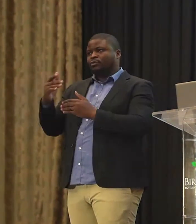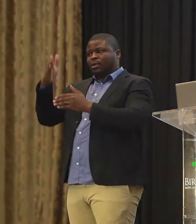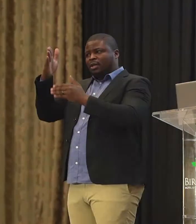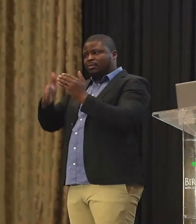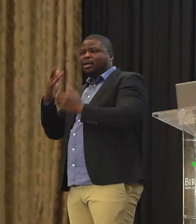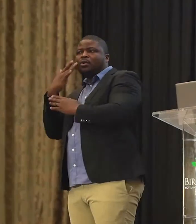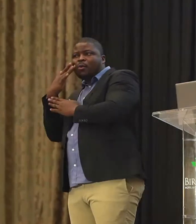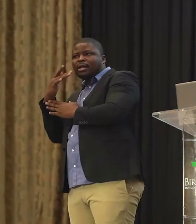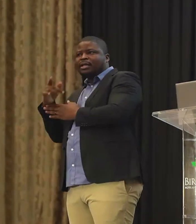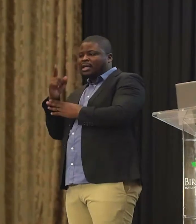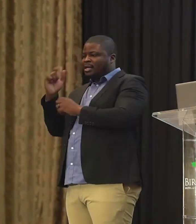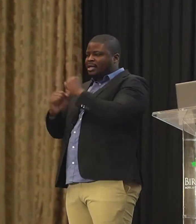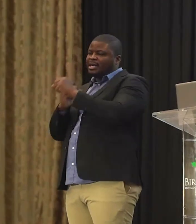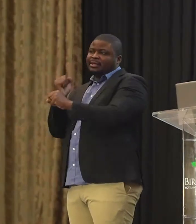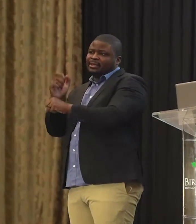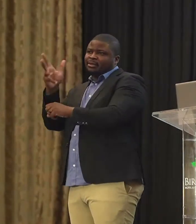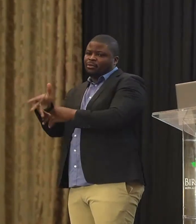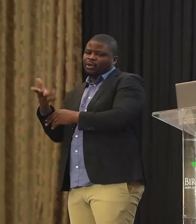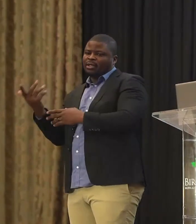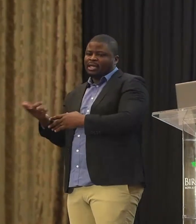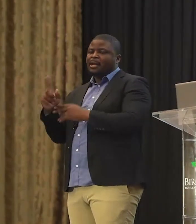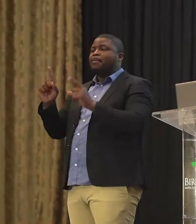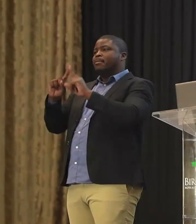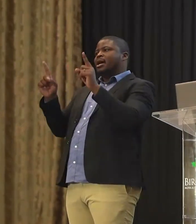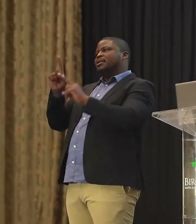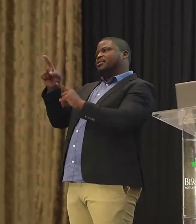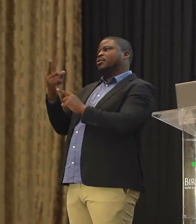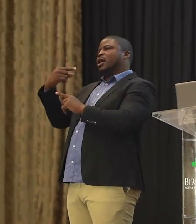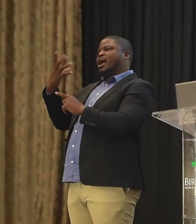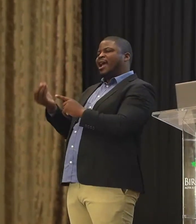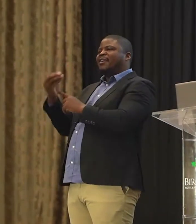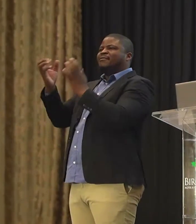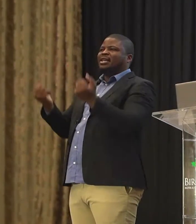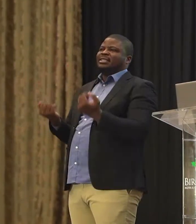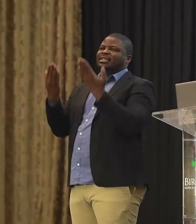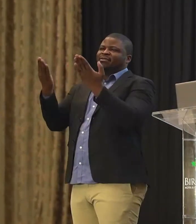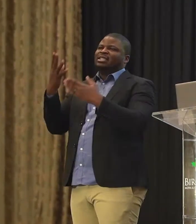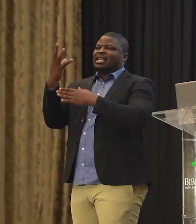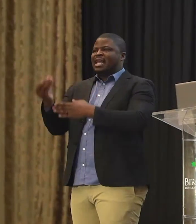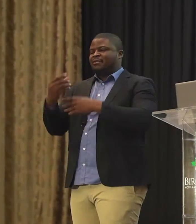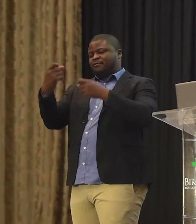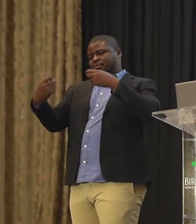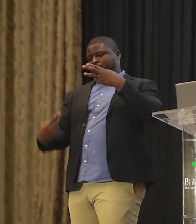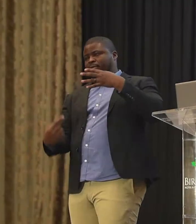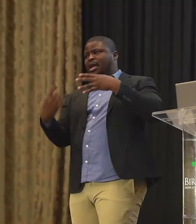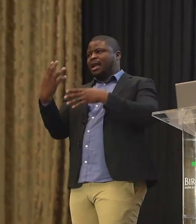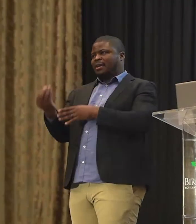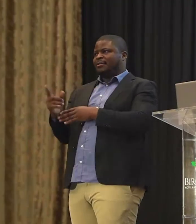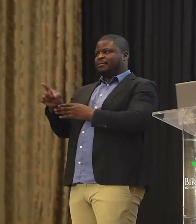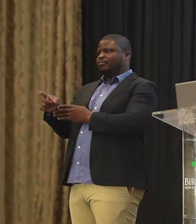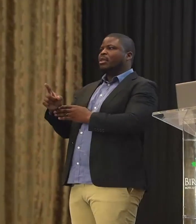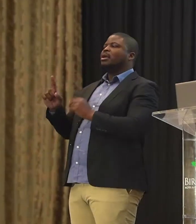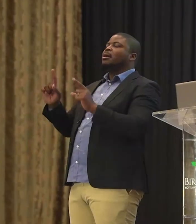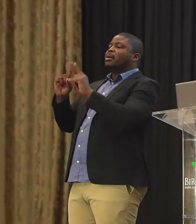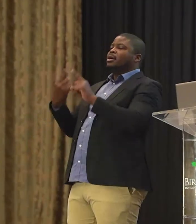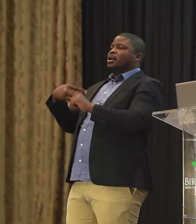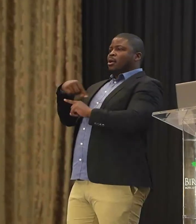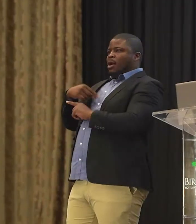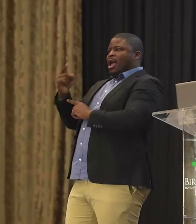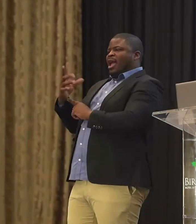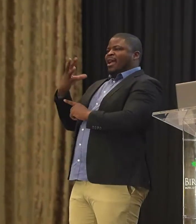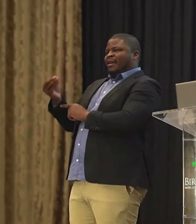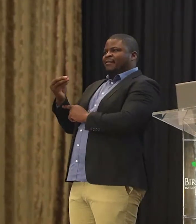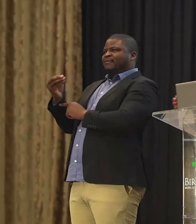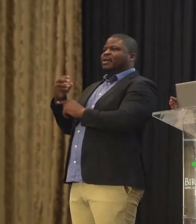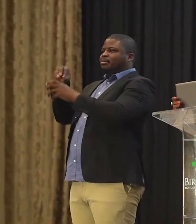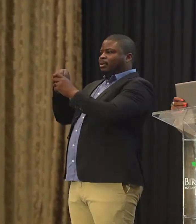and TG packages of services, we ensure that we provide a comprehensive package to those key